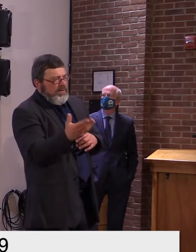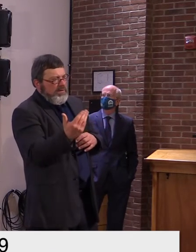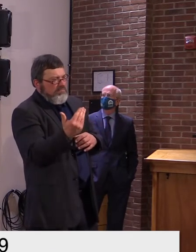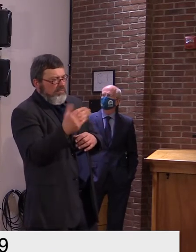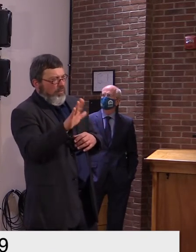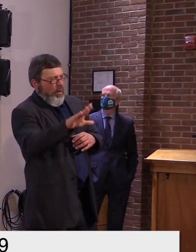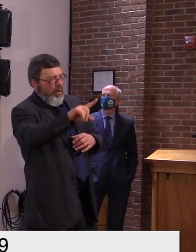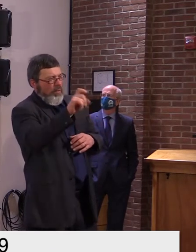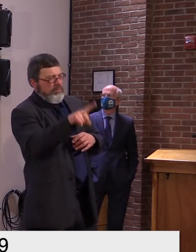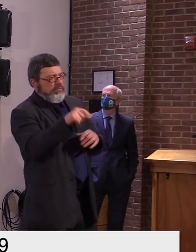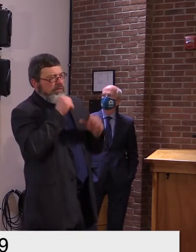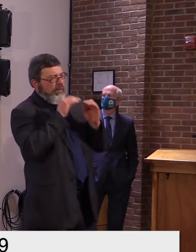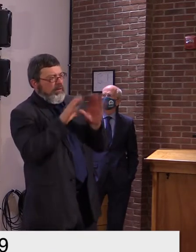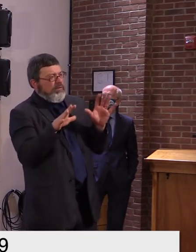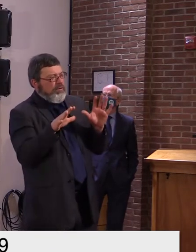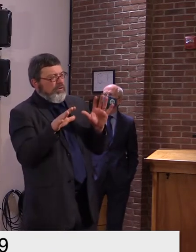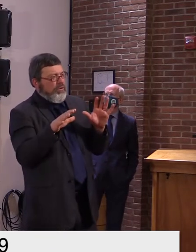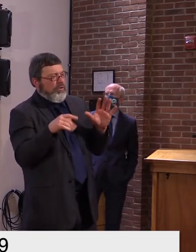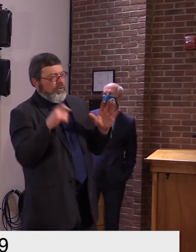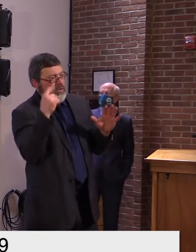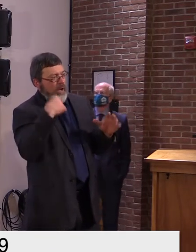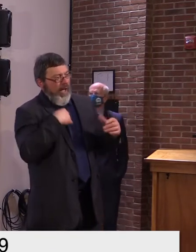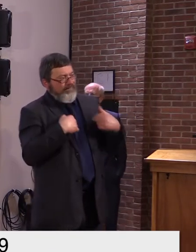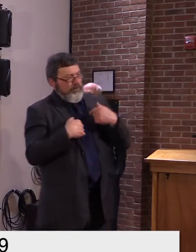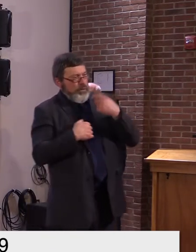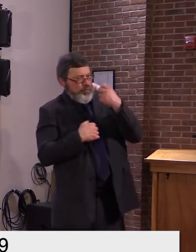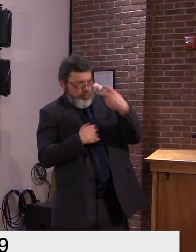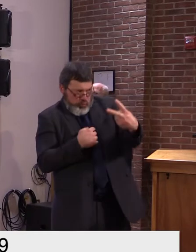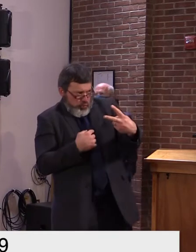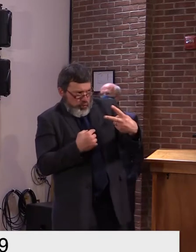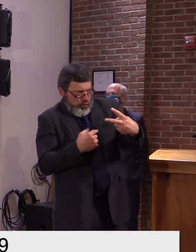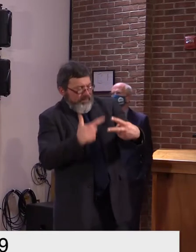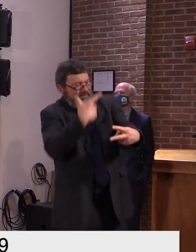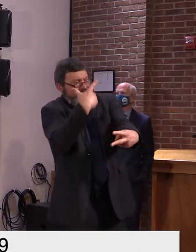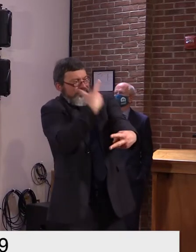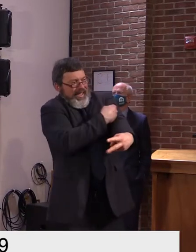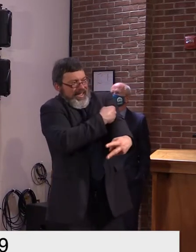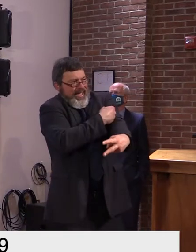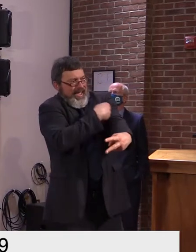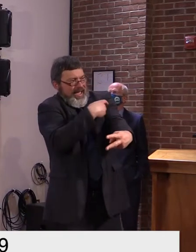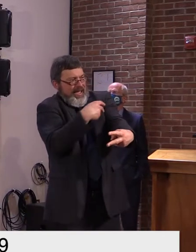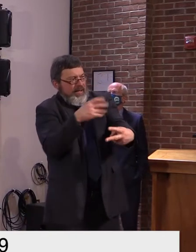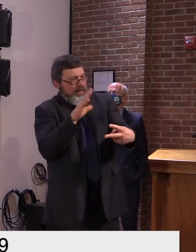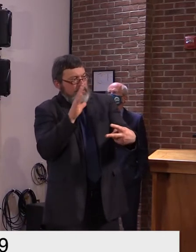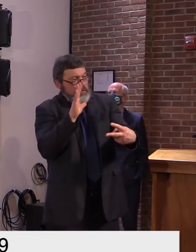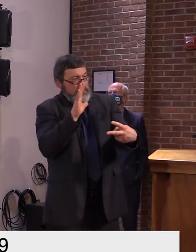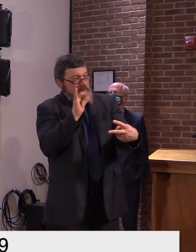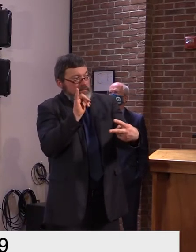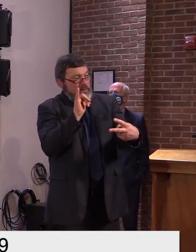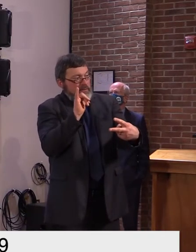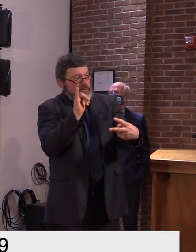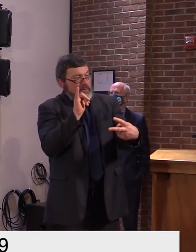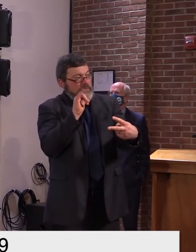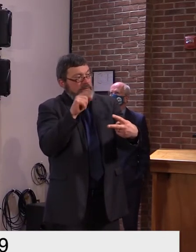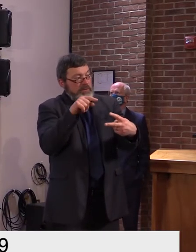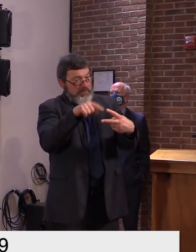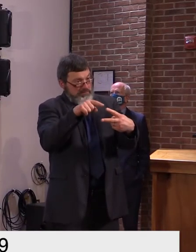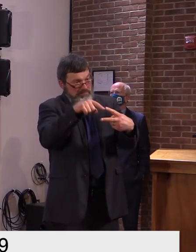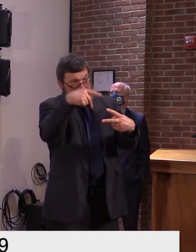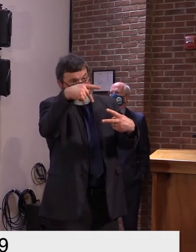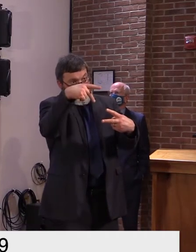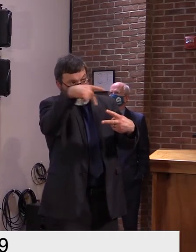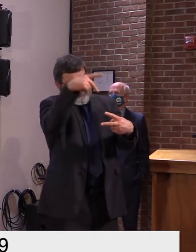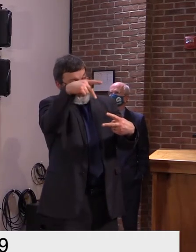have a Pfizer and we have a Moderna that have had emergency use authorization. I'm not familiar with either of those